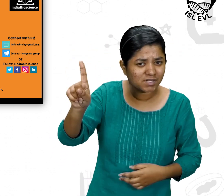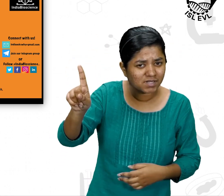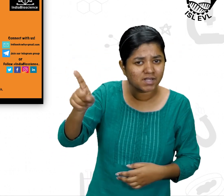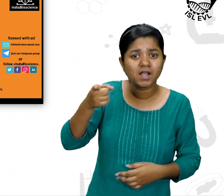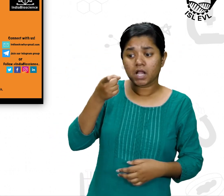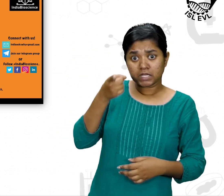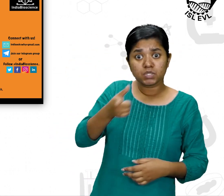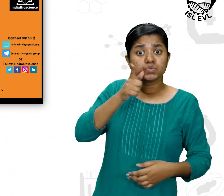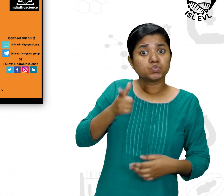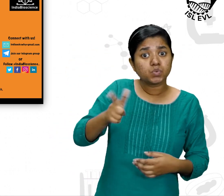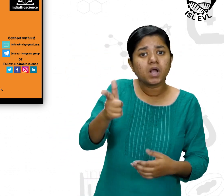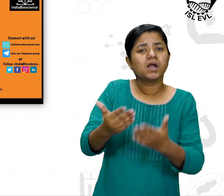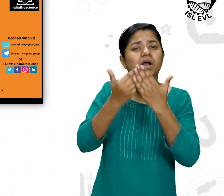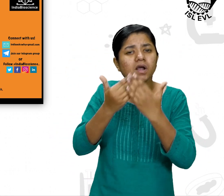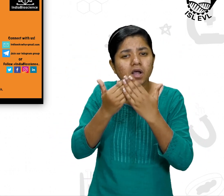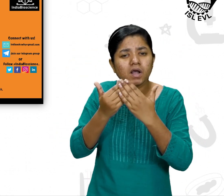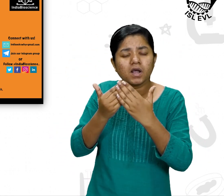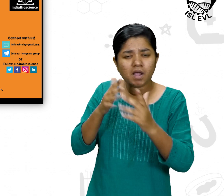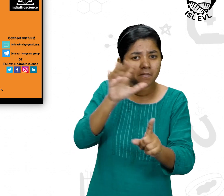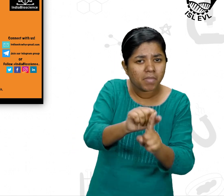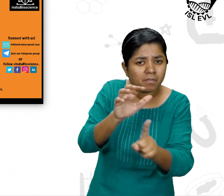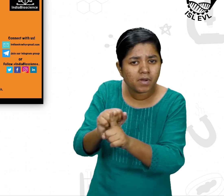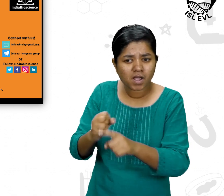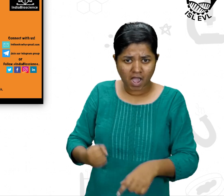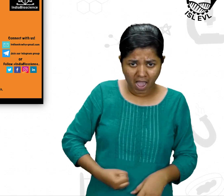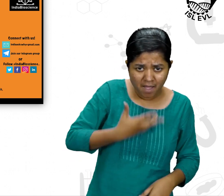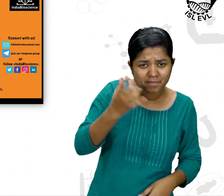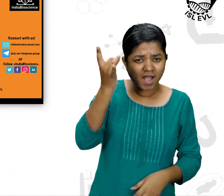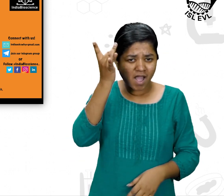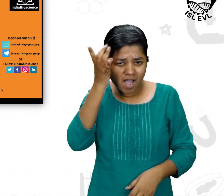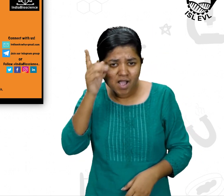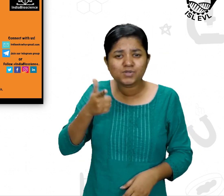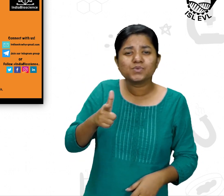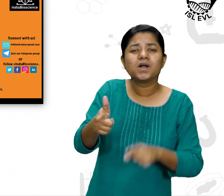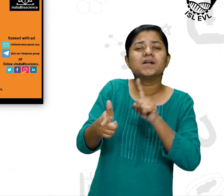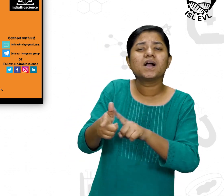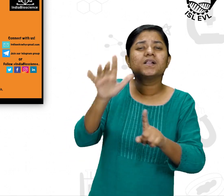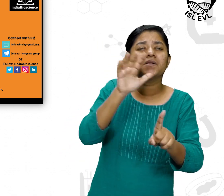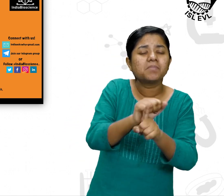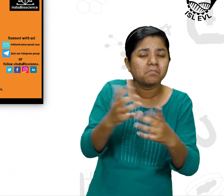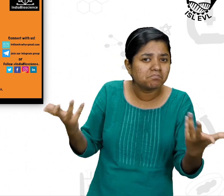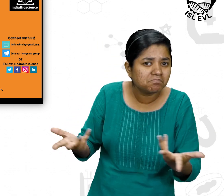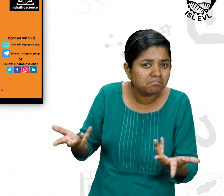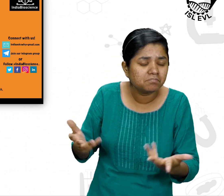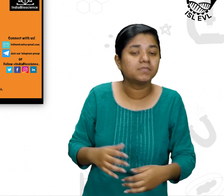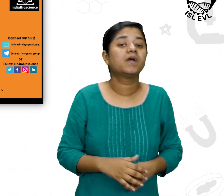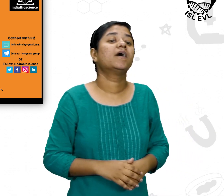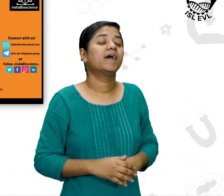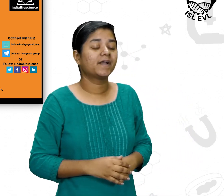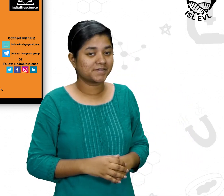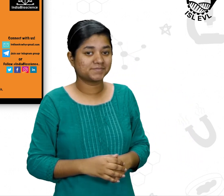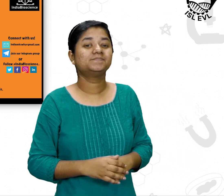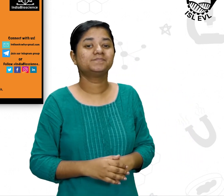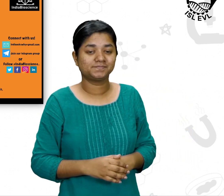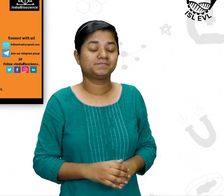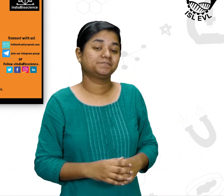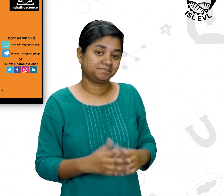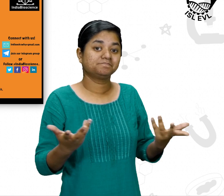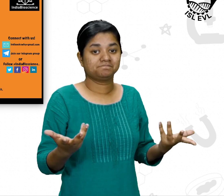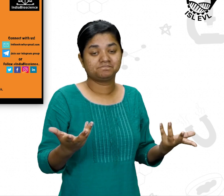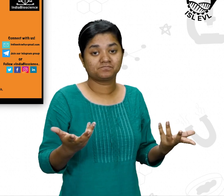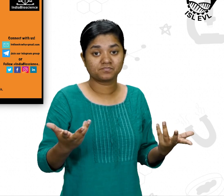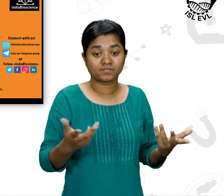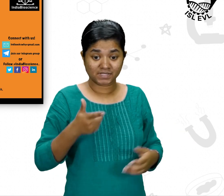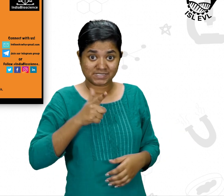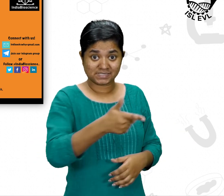can ask the rat, how are you feeling? I wish we could. There'd be nothing like being able to say, how was your day? There are proxy measures. And